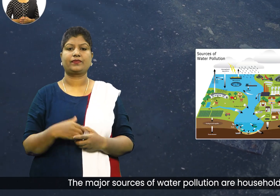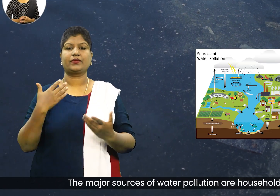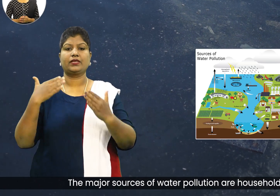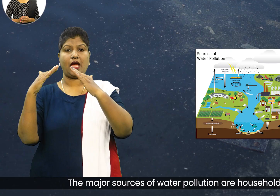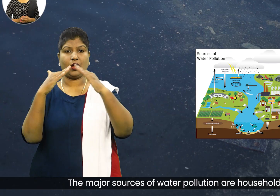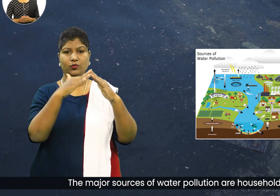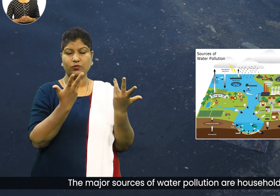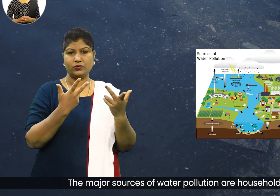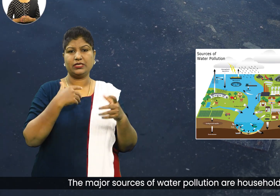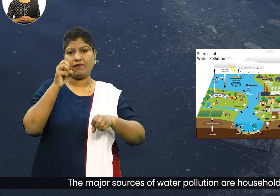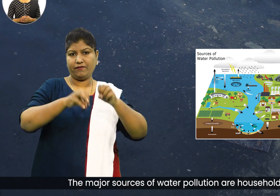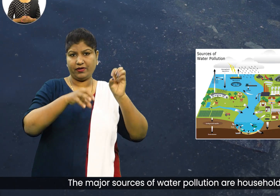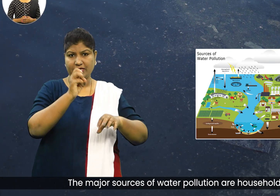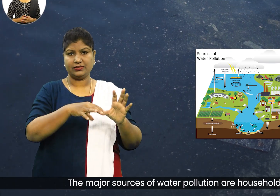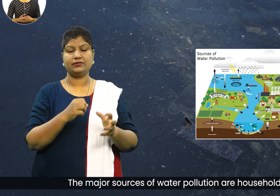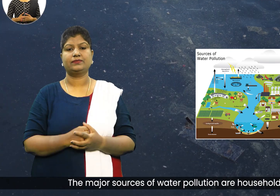household wastes,